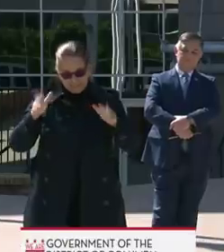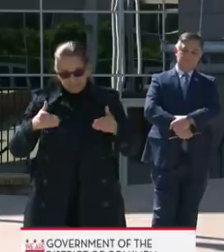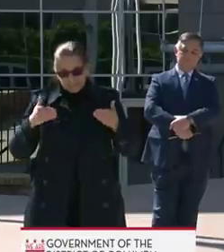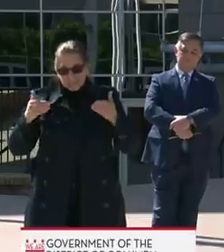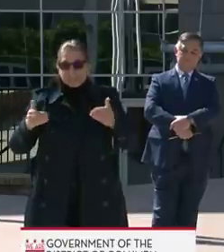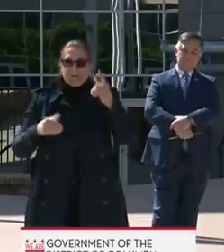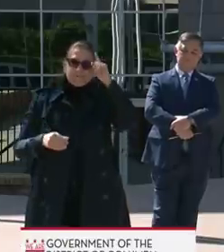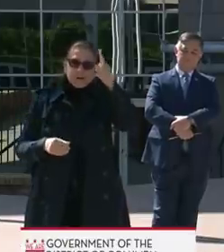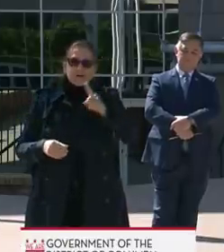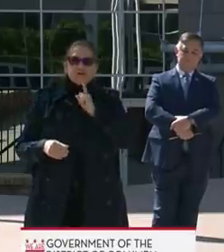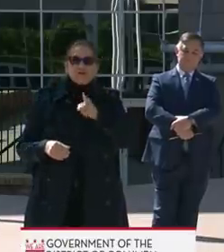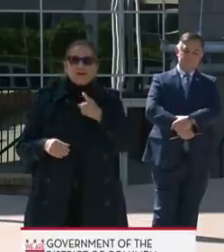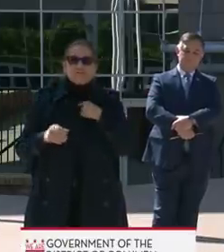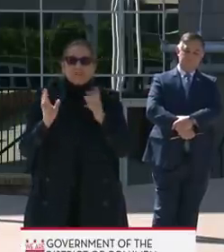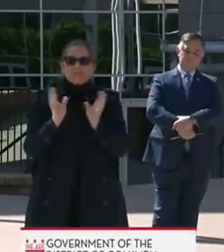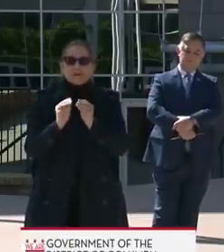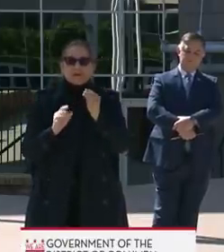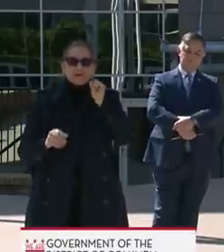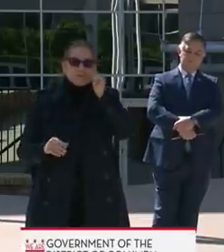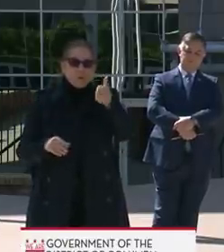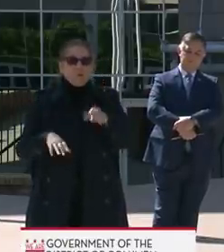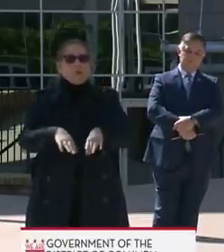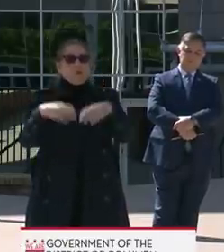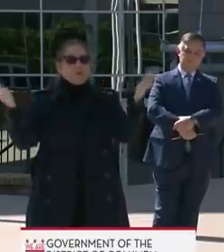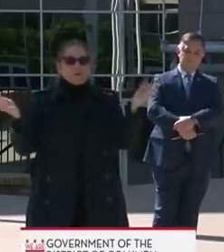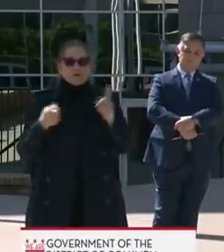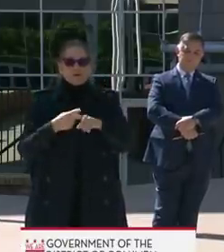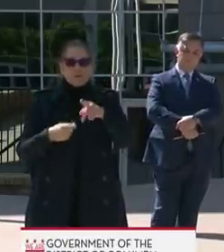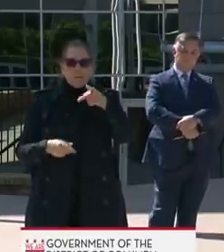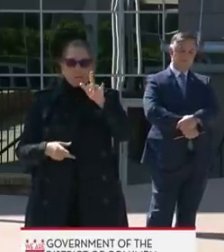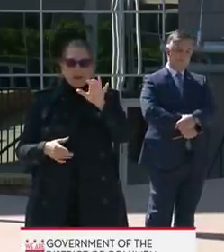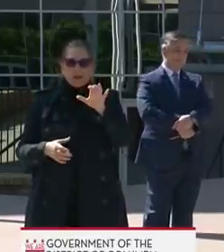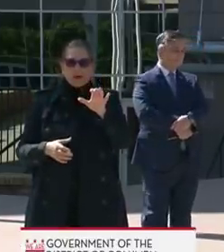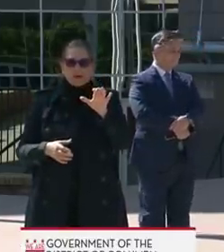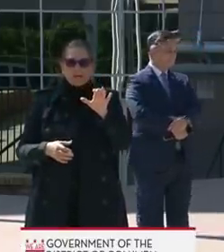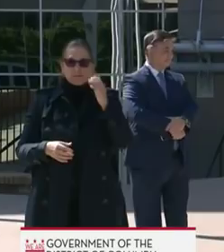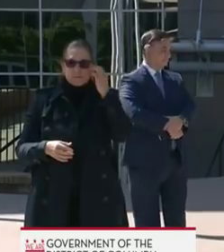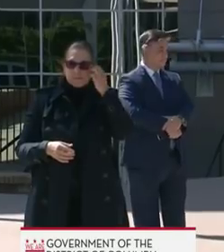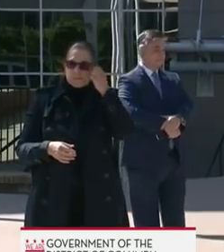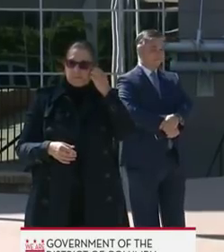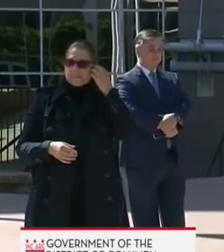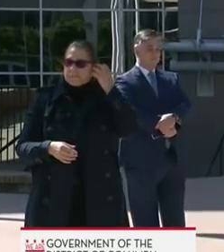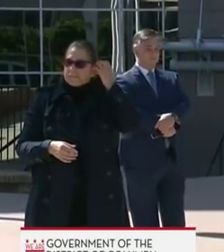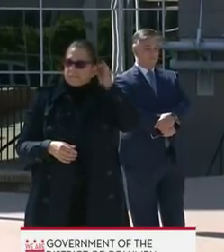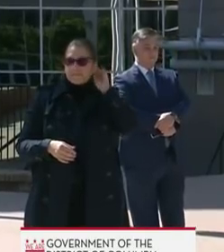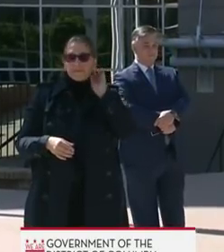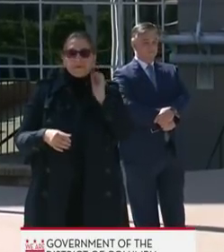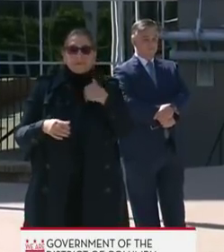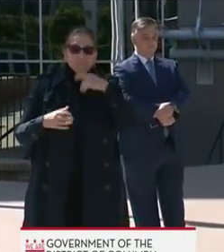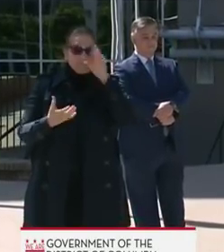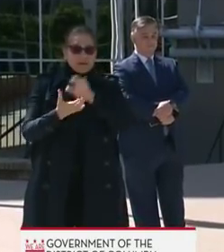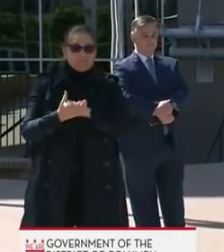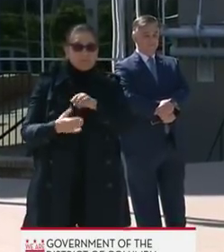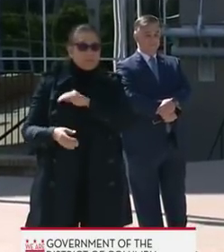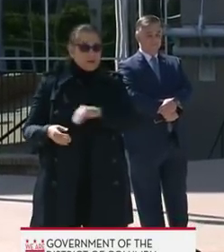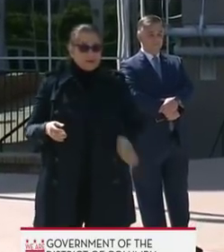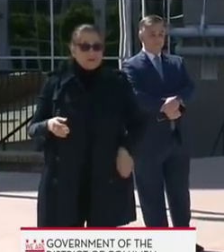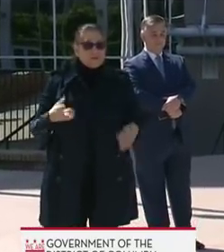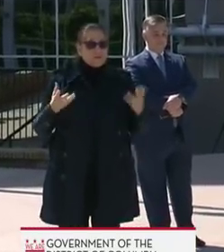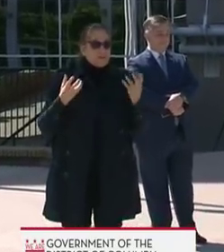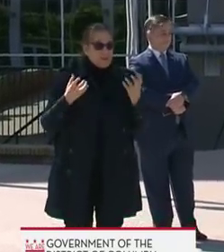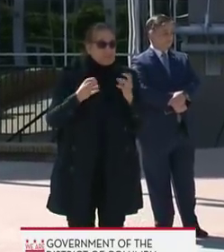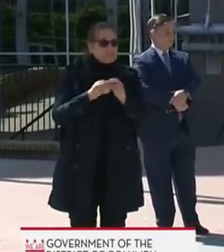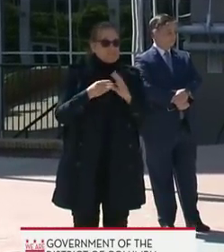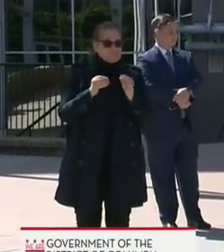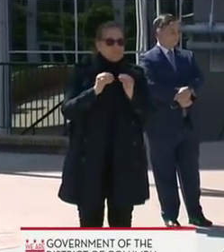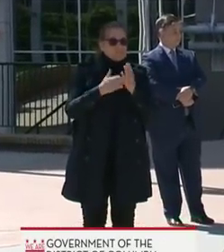and open to the public in that. I believe the mayor has some remarks to make, and then we'll take